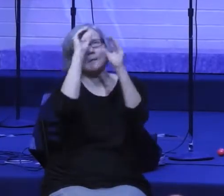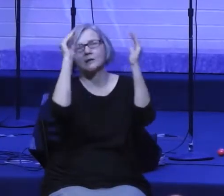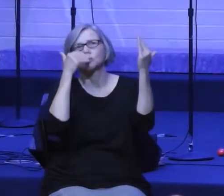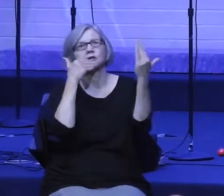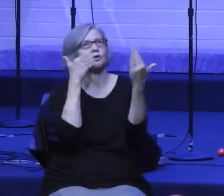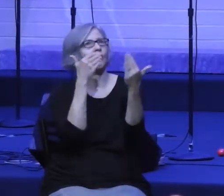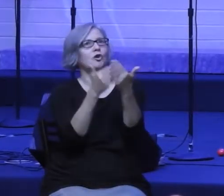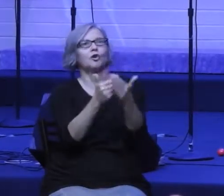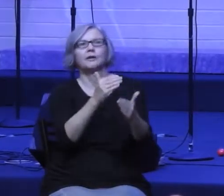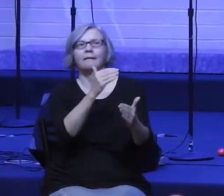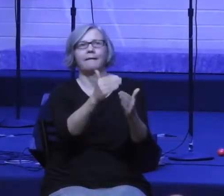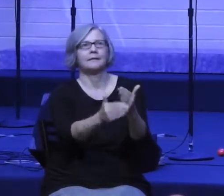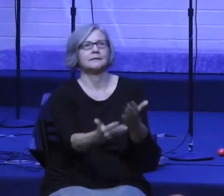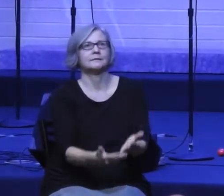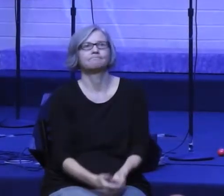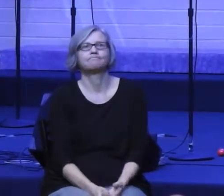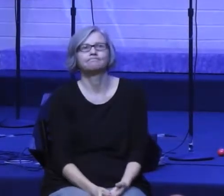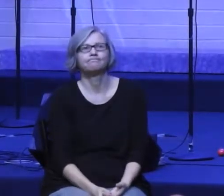perspective.